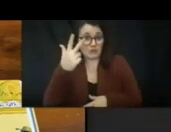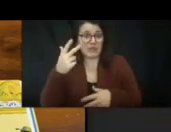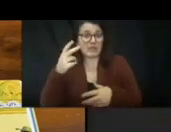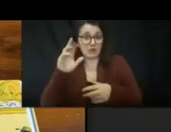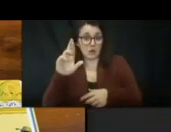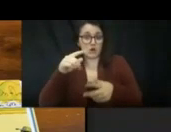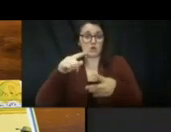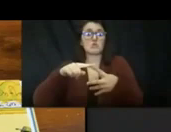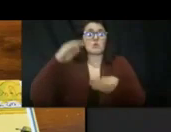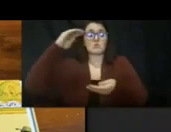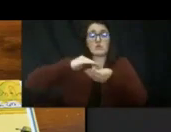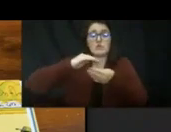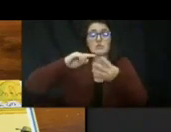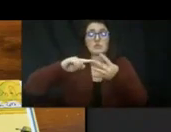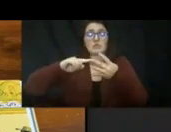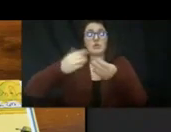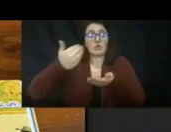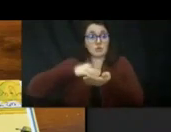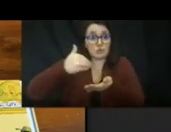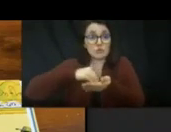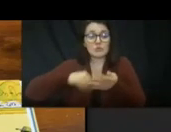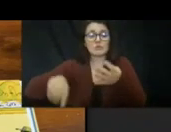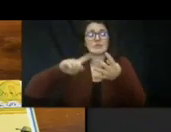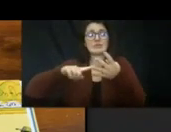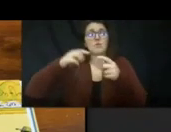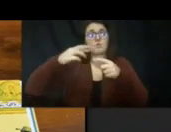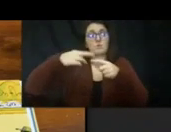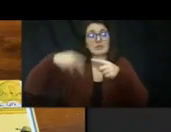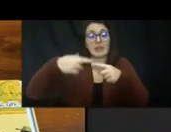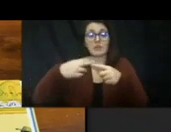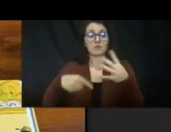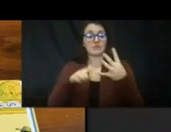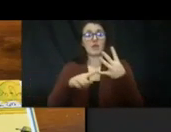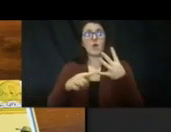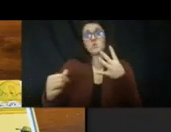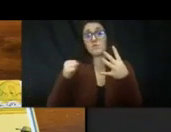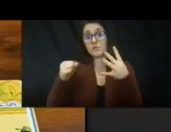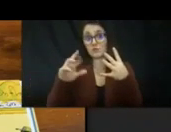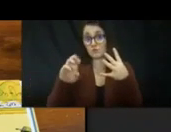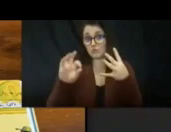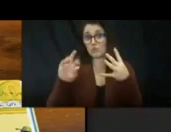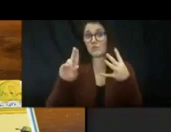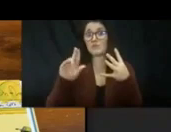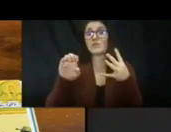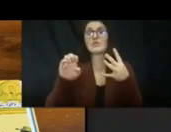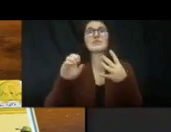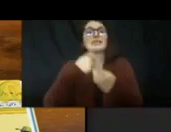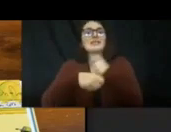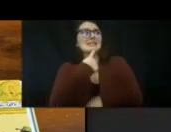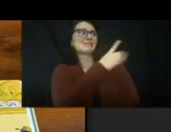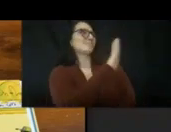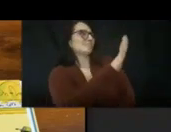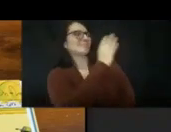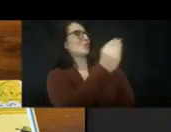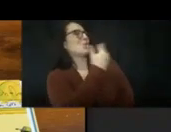reuse, and recycle. Now there's a new one: refuse. Say no thank you if you are offered single-use plastics such as